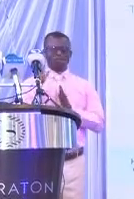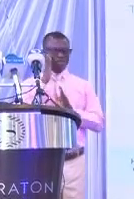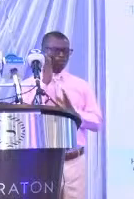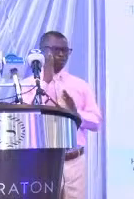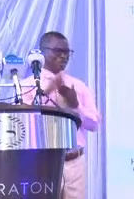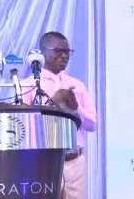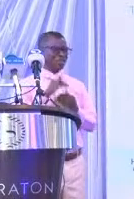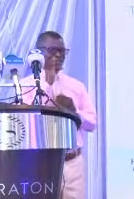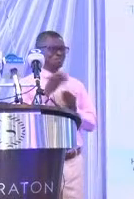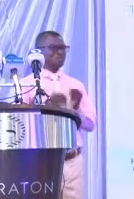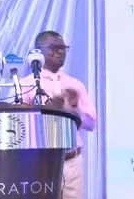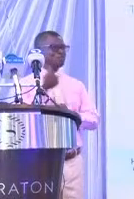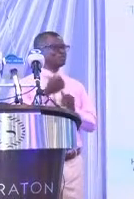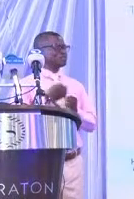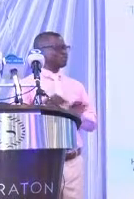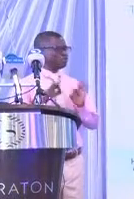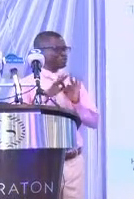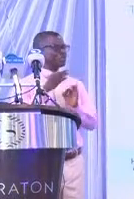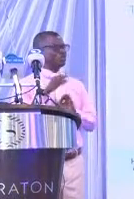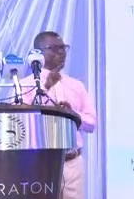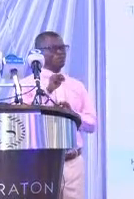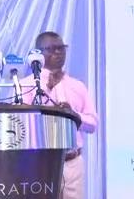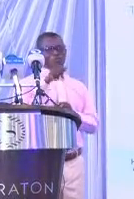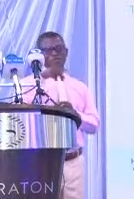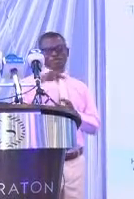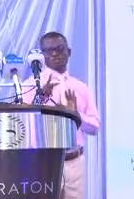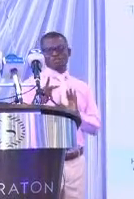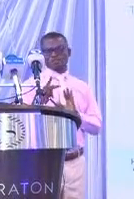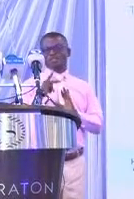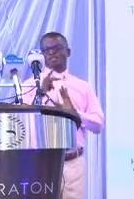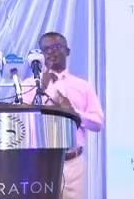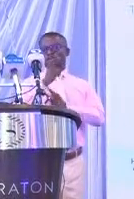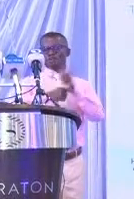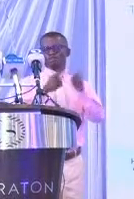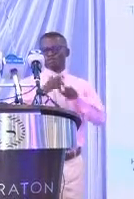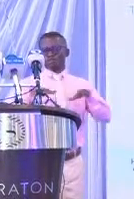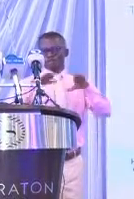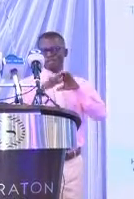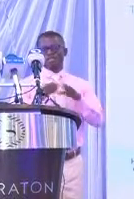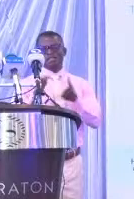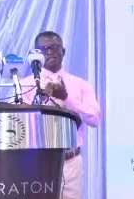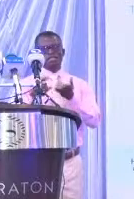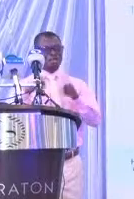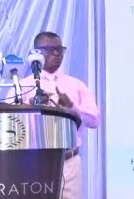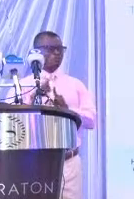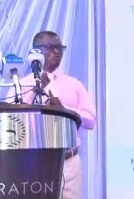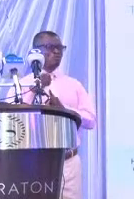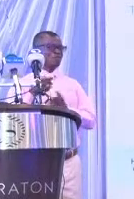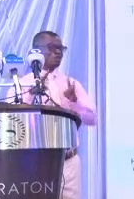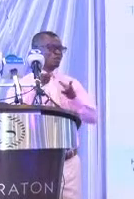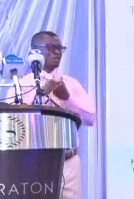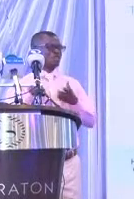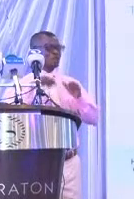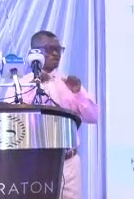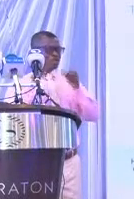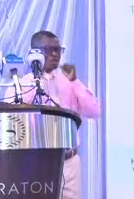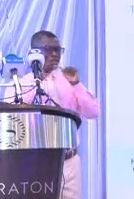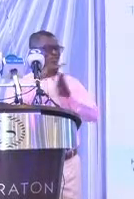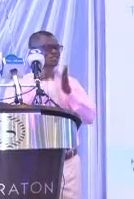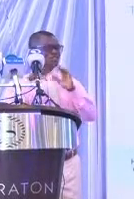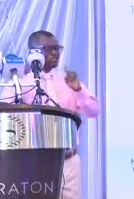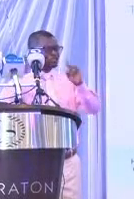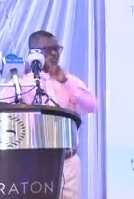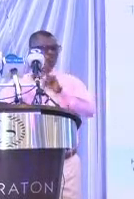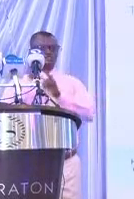of the major objectives of NAPTIP. Now, within the global space that we are operating in currently, the only way that they will be able to achieve this objective is